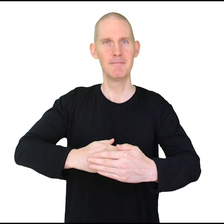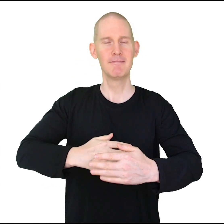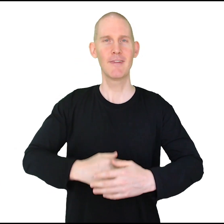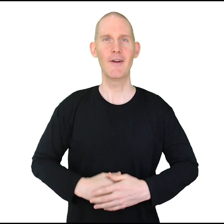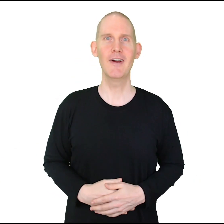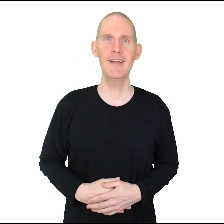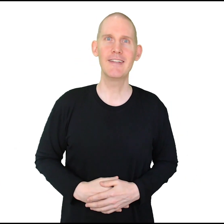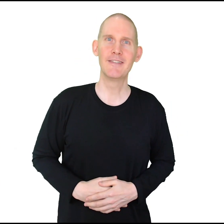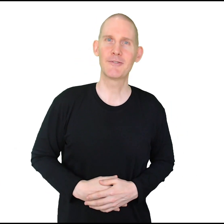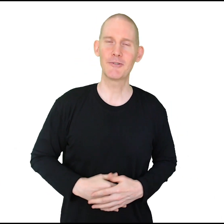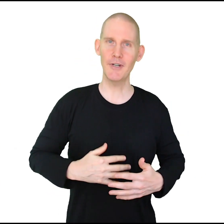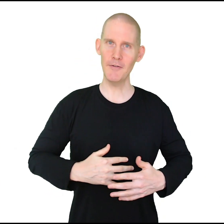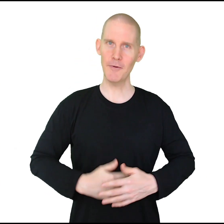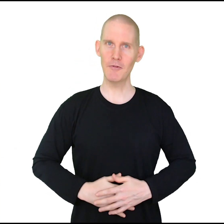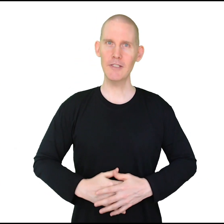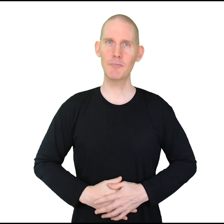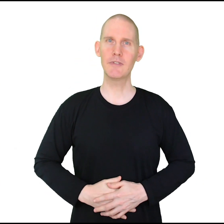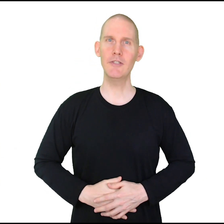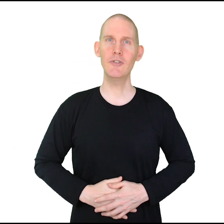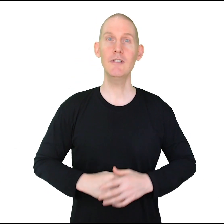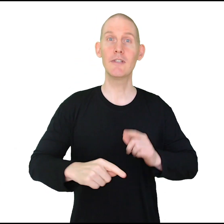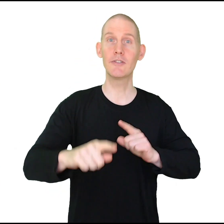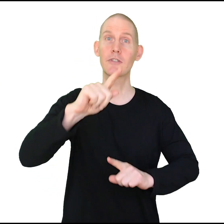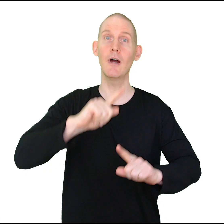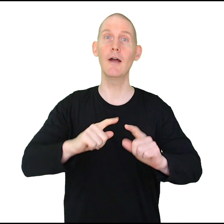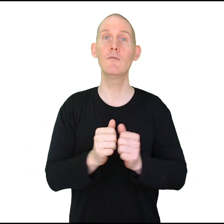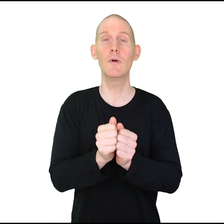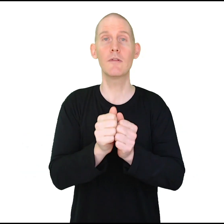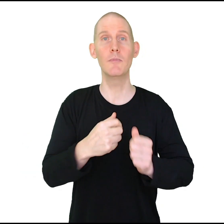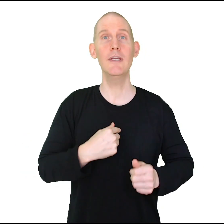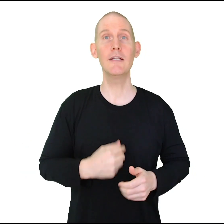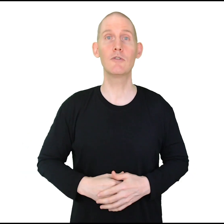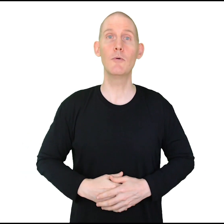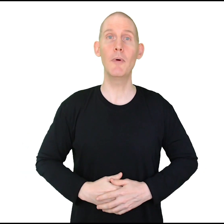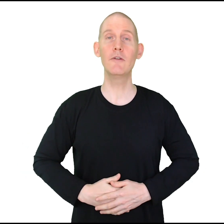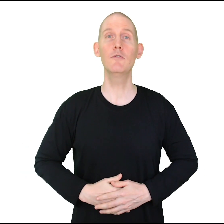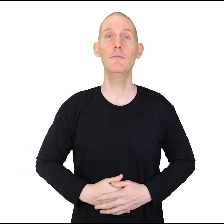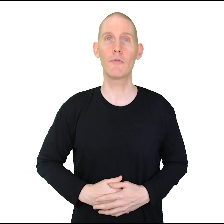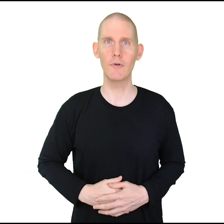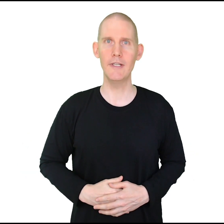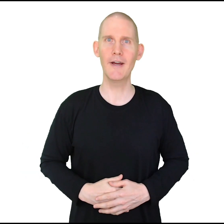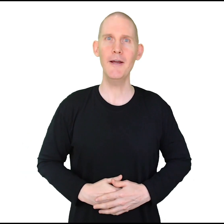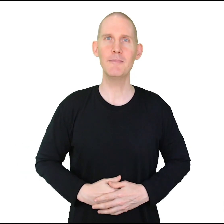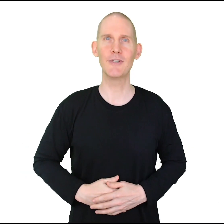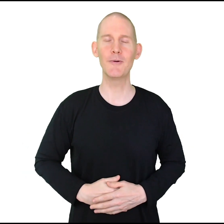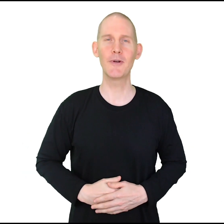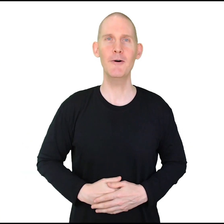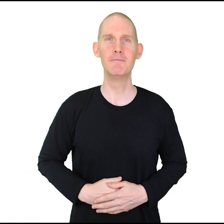All right, so starting from the rest position, sign with me. Let's do bedroom 3 times. Here we go.